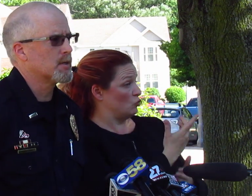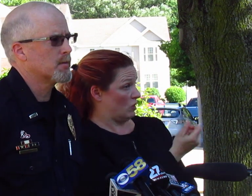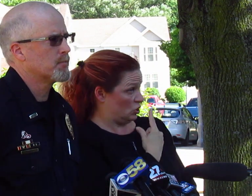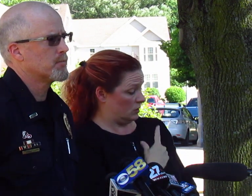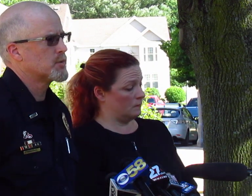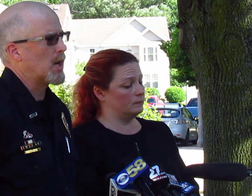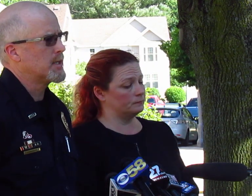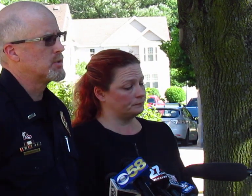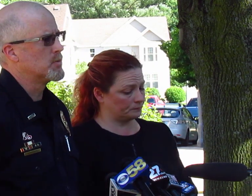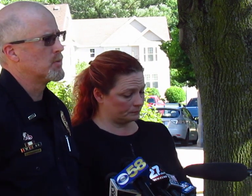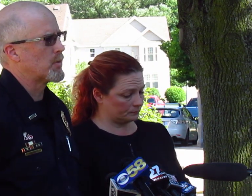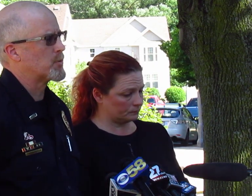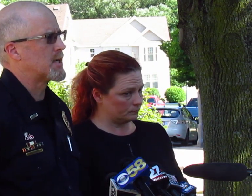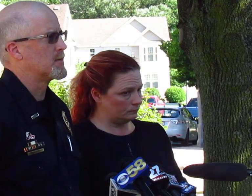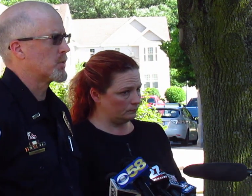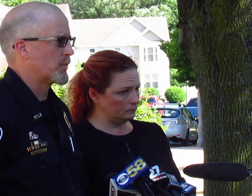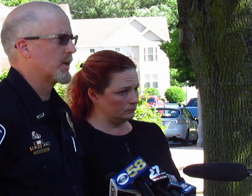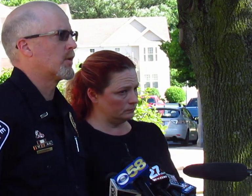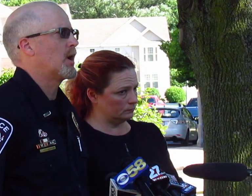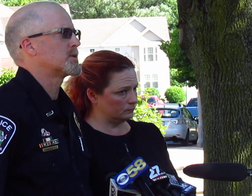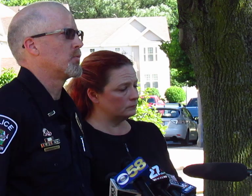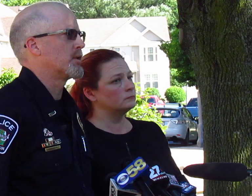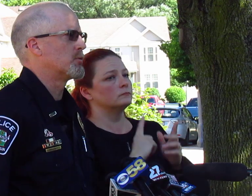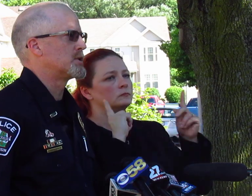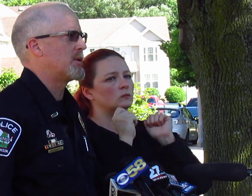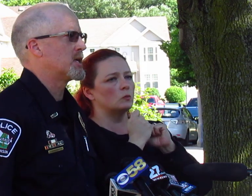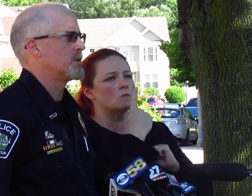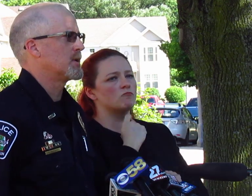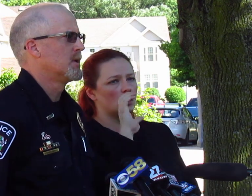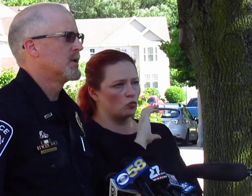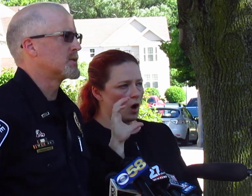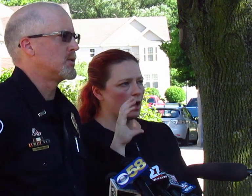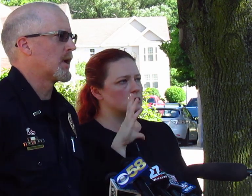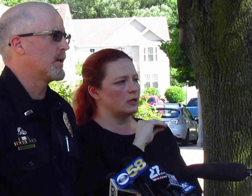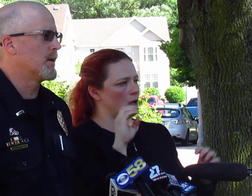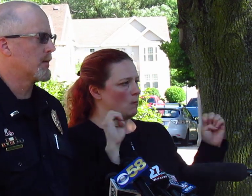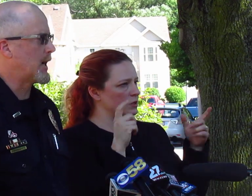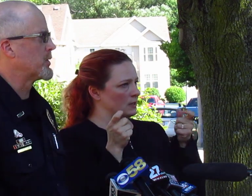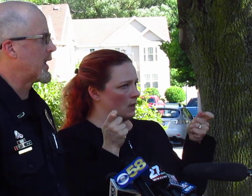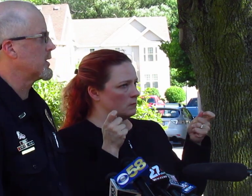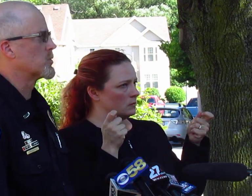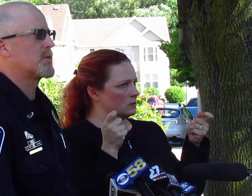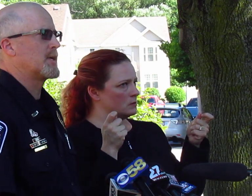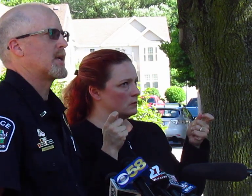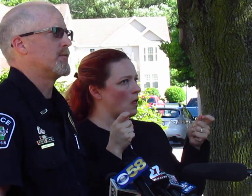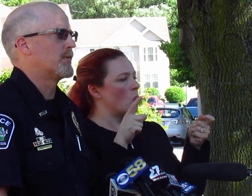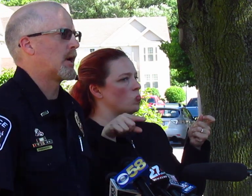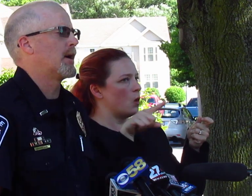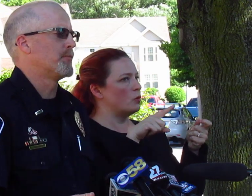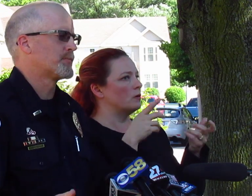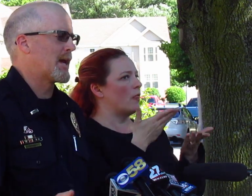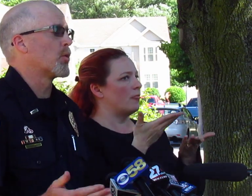talking to representatives with the Red Cross and with emergency management is hypothetically, those are things that